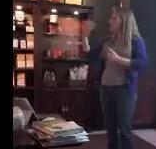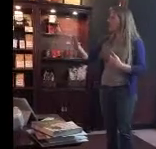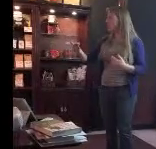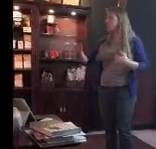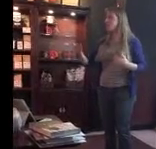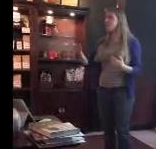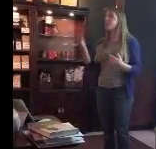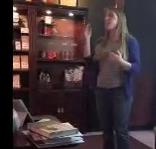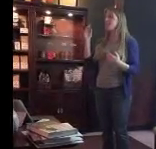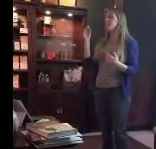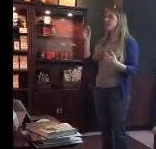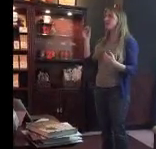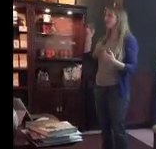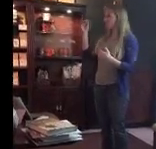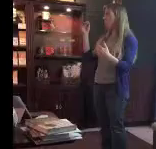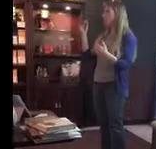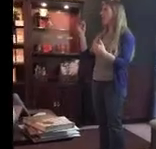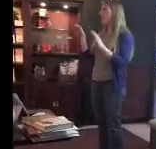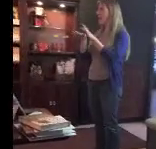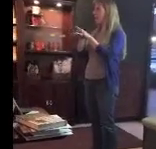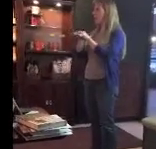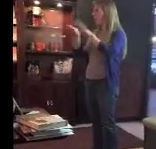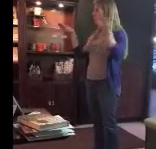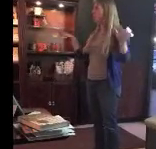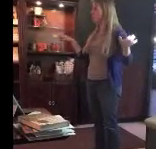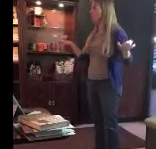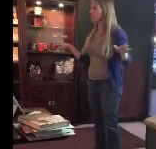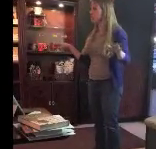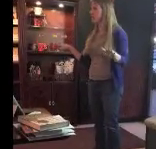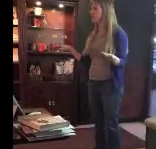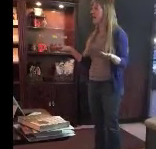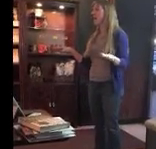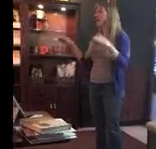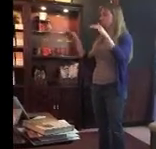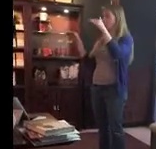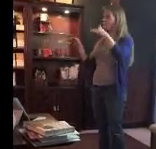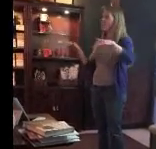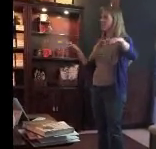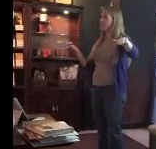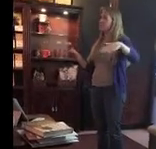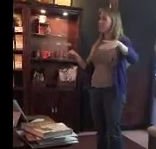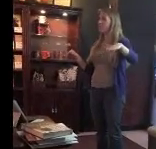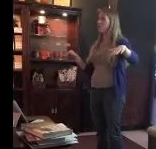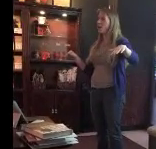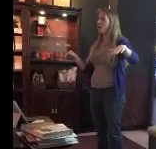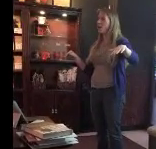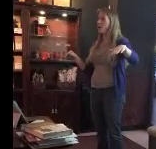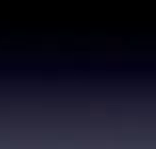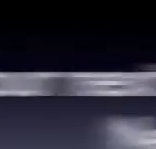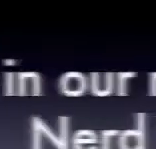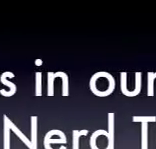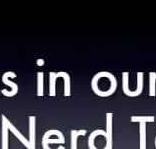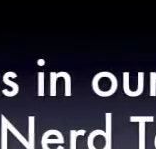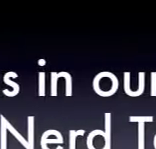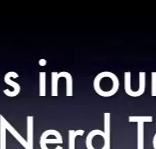they had hoped to see. The control cow that had no distillers grain in their diet had a lower presence of E. coli. Hey, Paul.